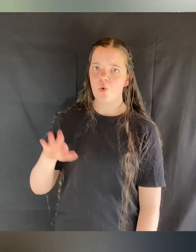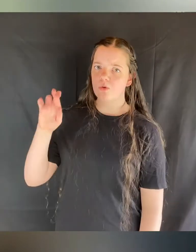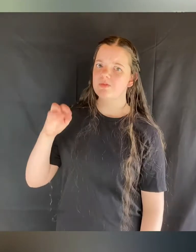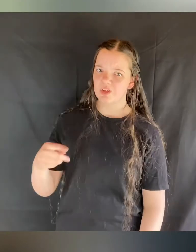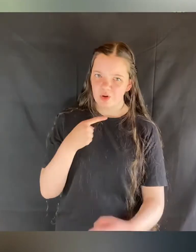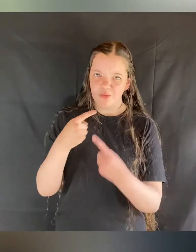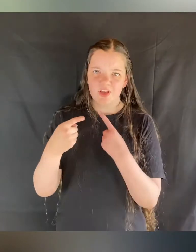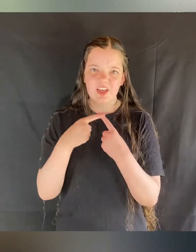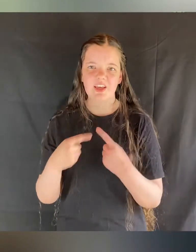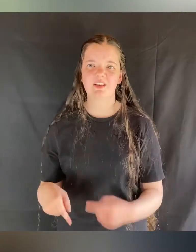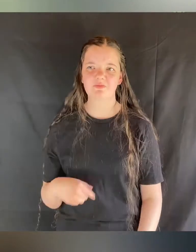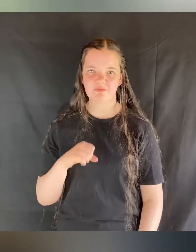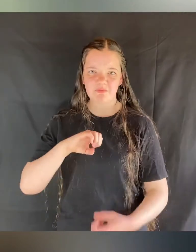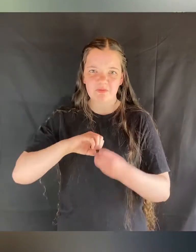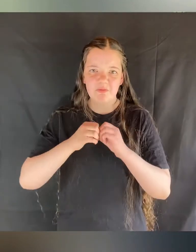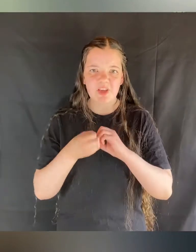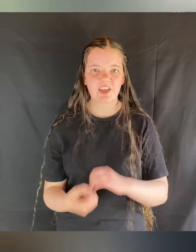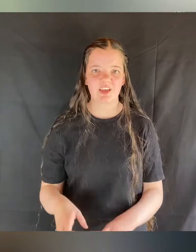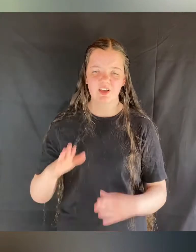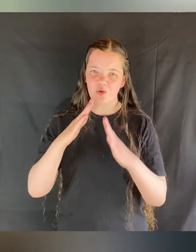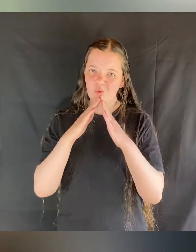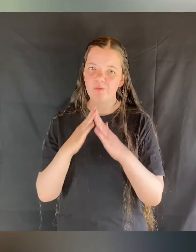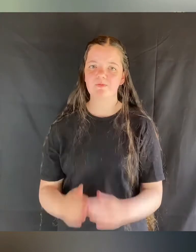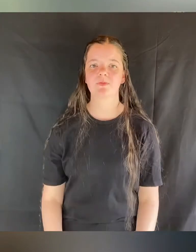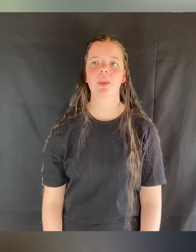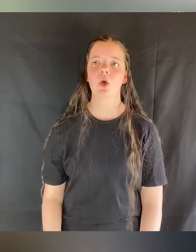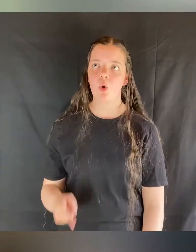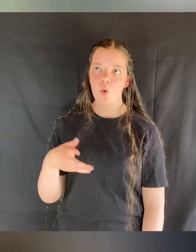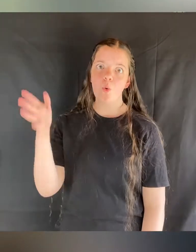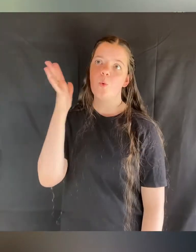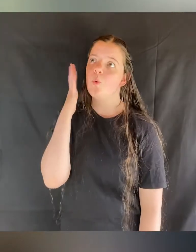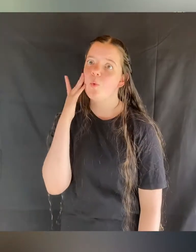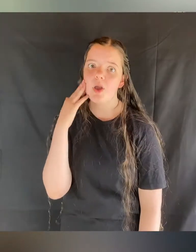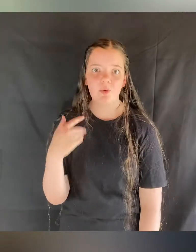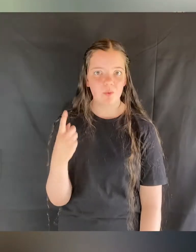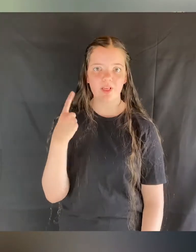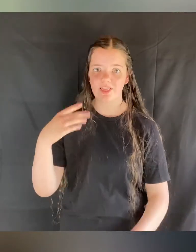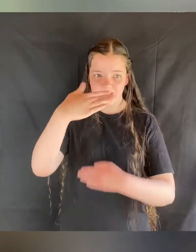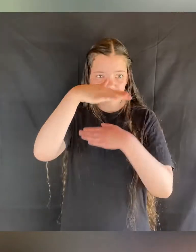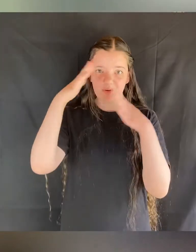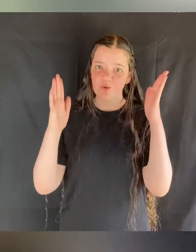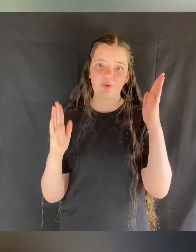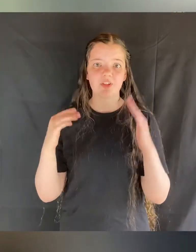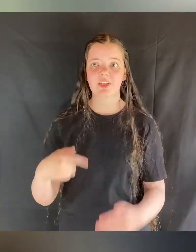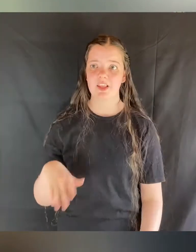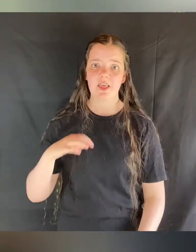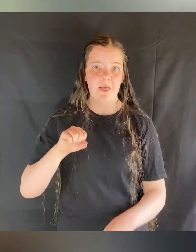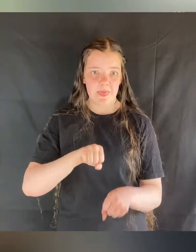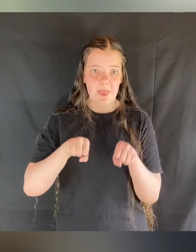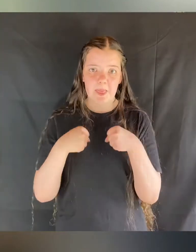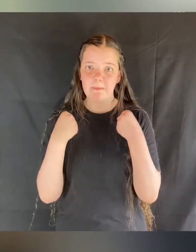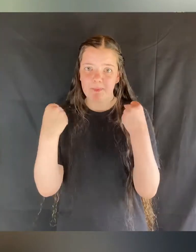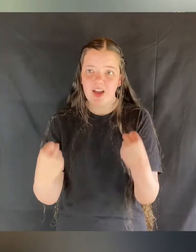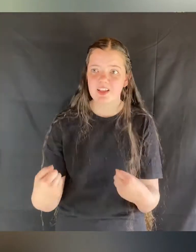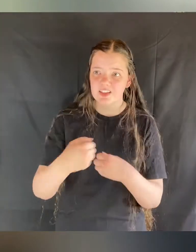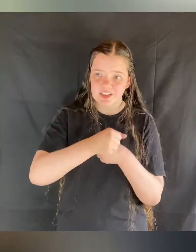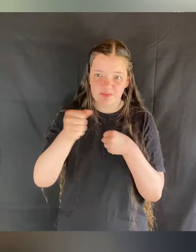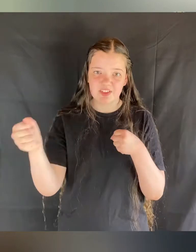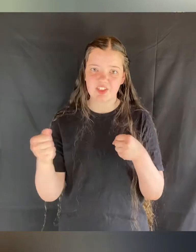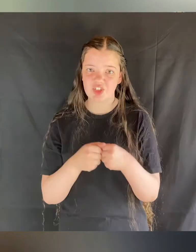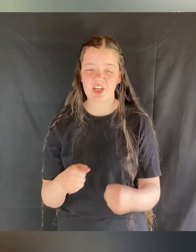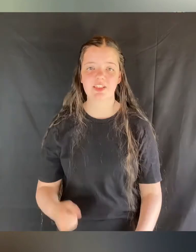chrome. So when one landed on his windscreen, well, the pilot seized his chance. He opened up the spaceship